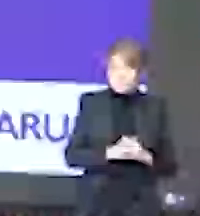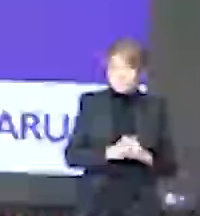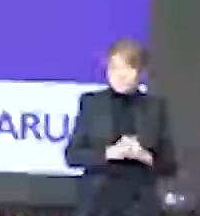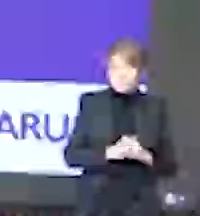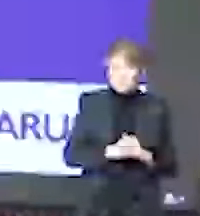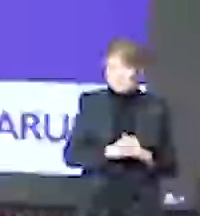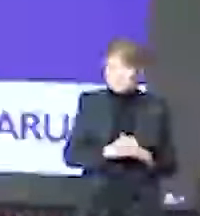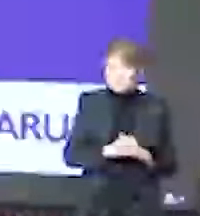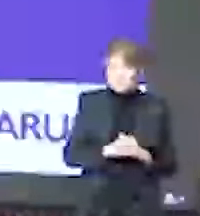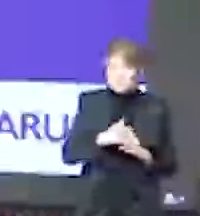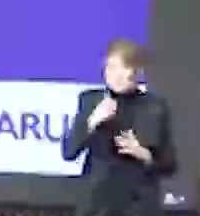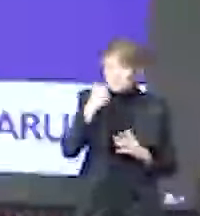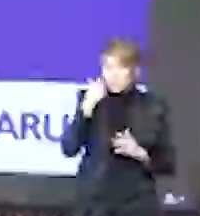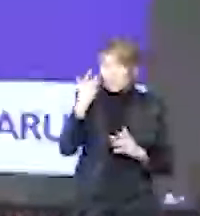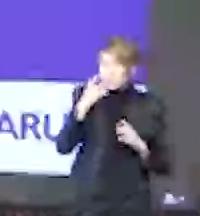there was always mechanisms